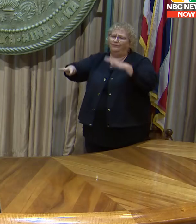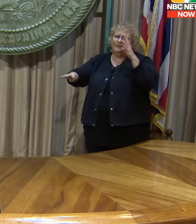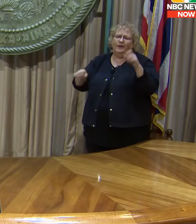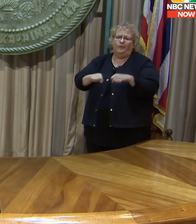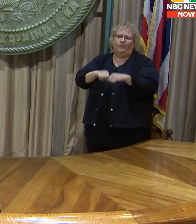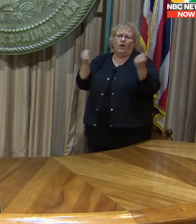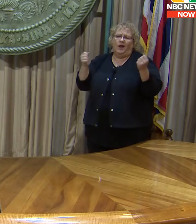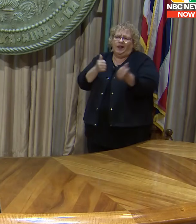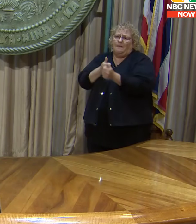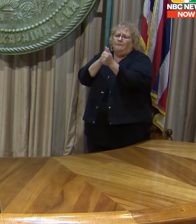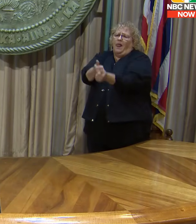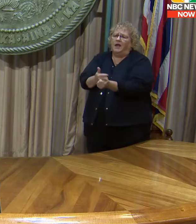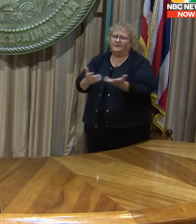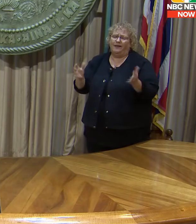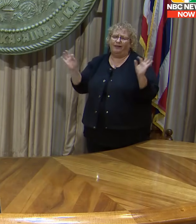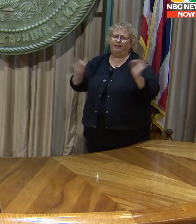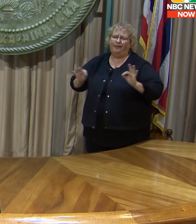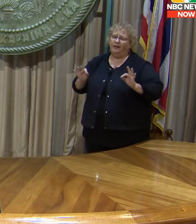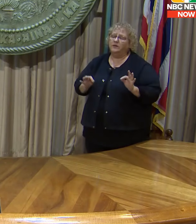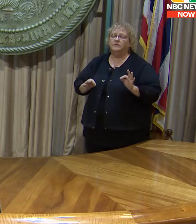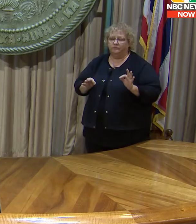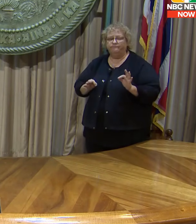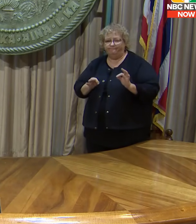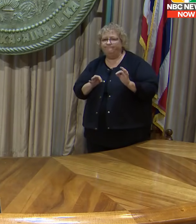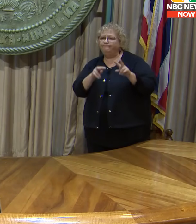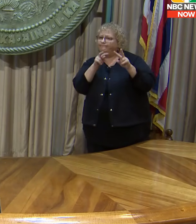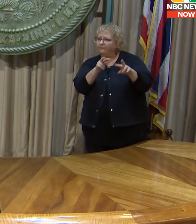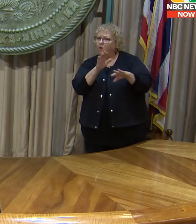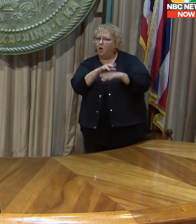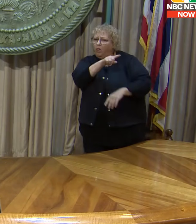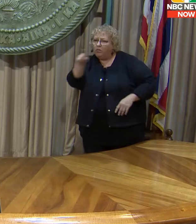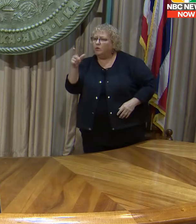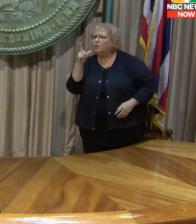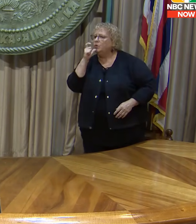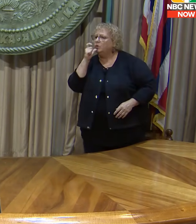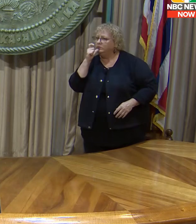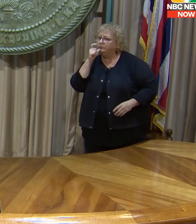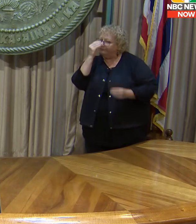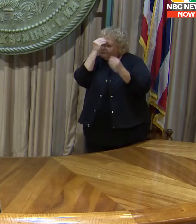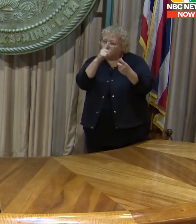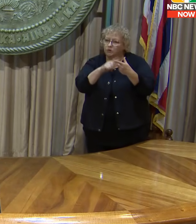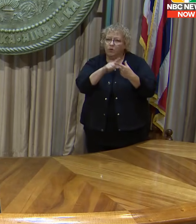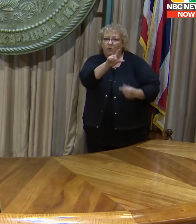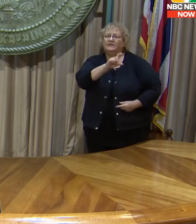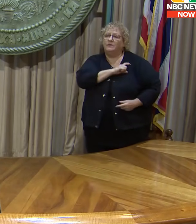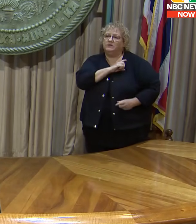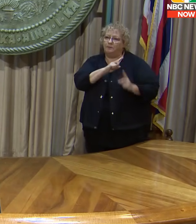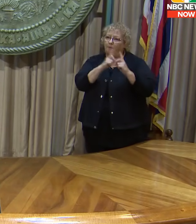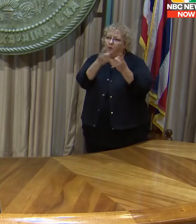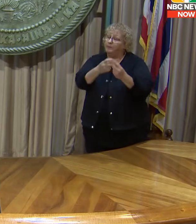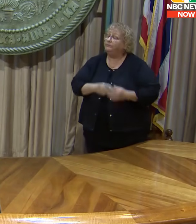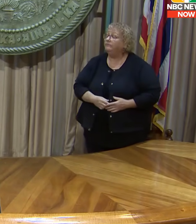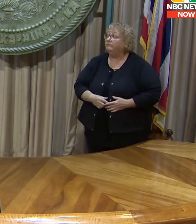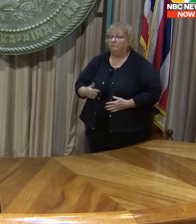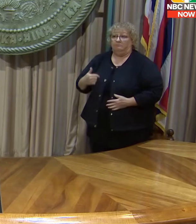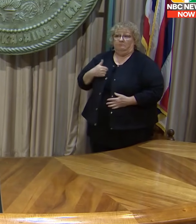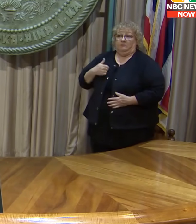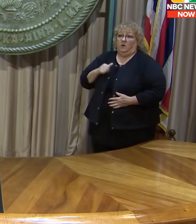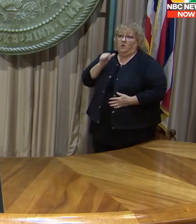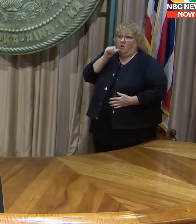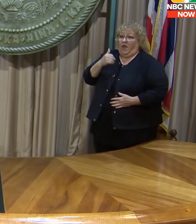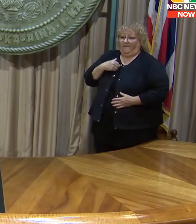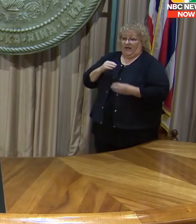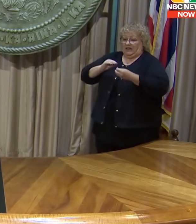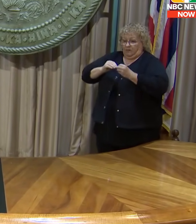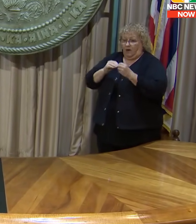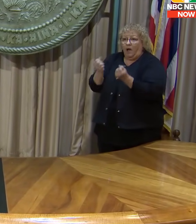of the quarantines and providing the information to the county law enforcement. I don't have a